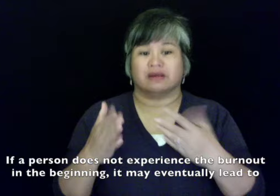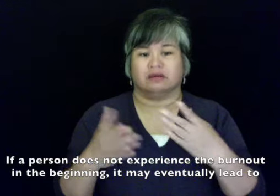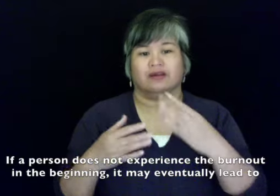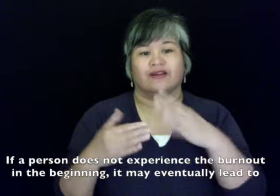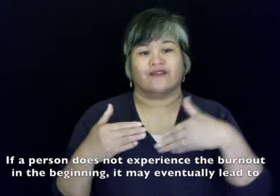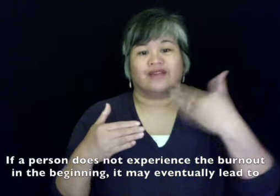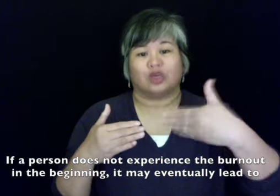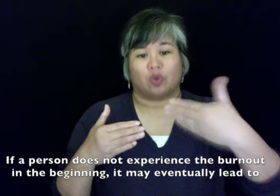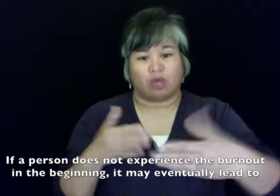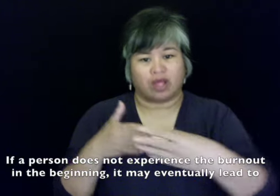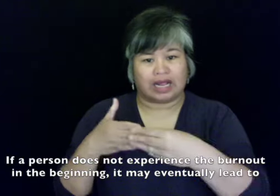lead to